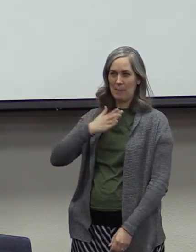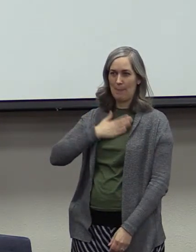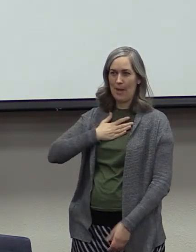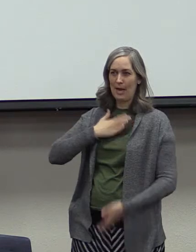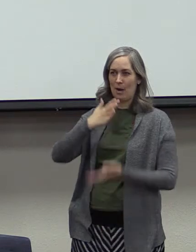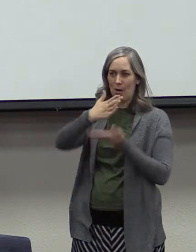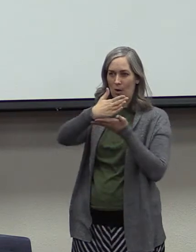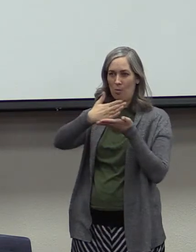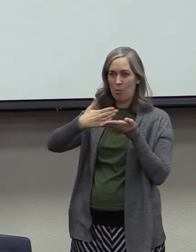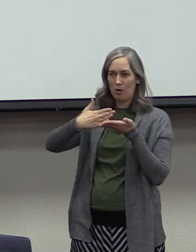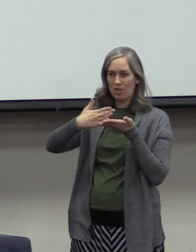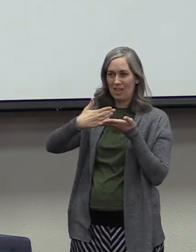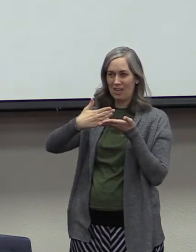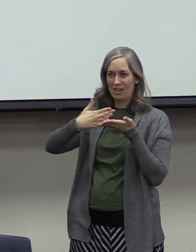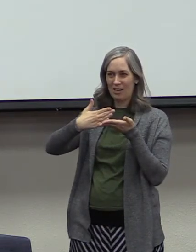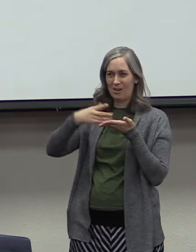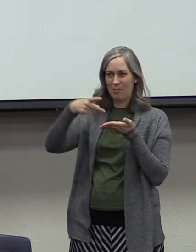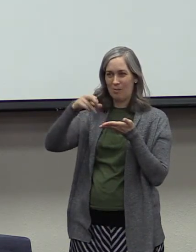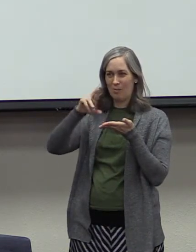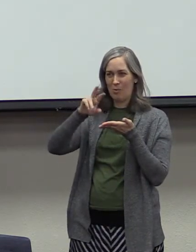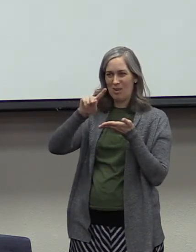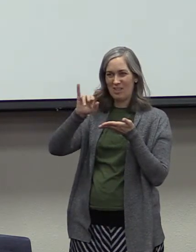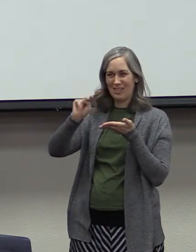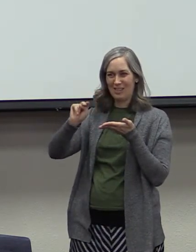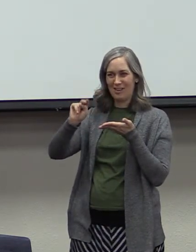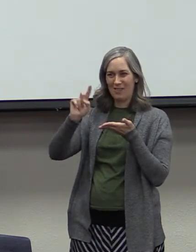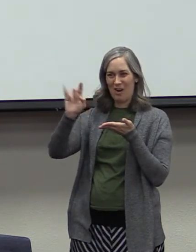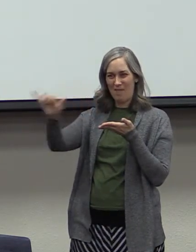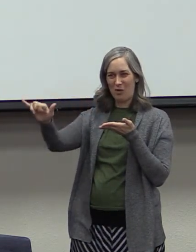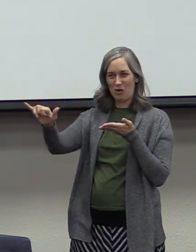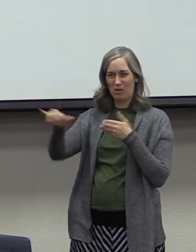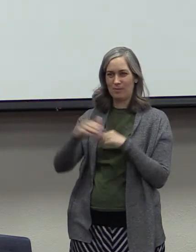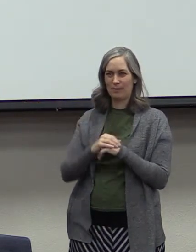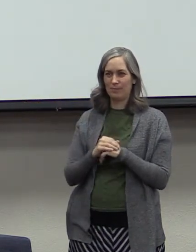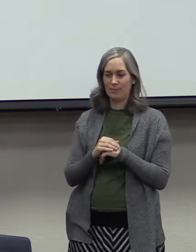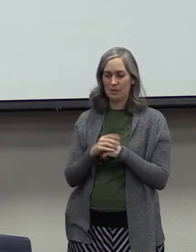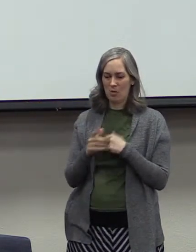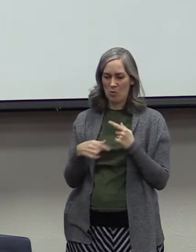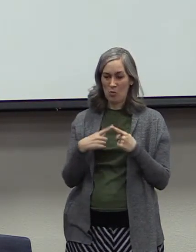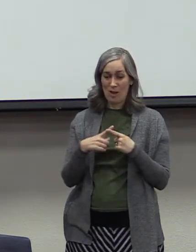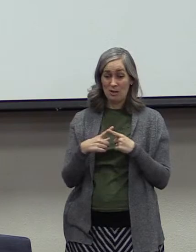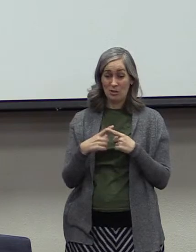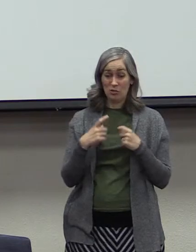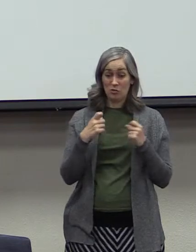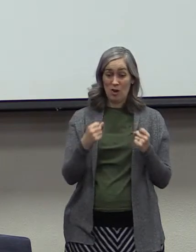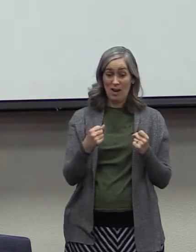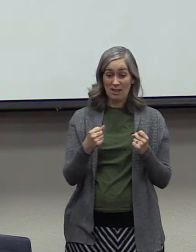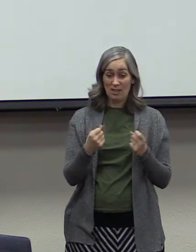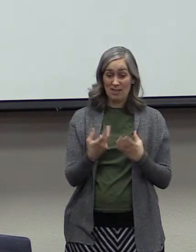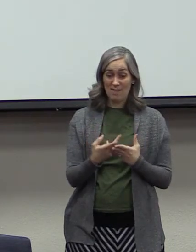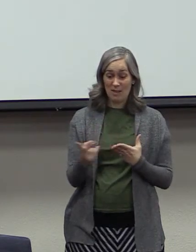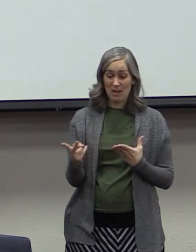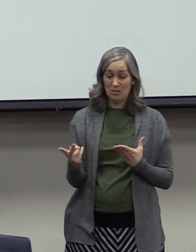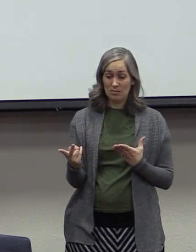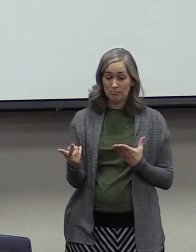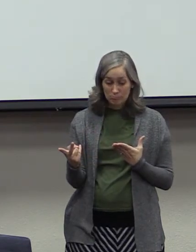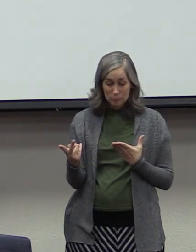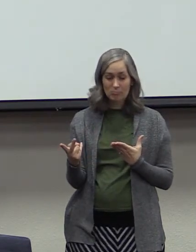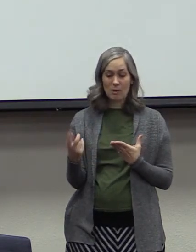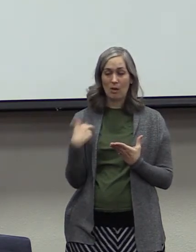portion forever. So, when strength fails, sometimes we just need to accept